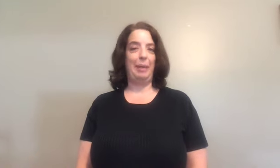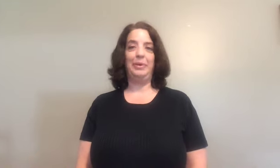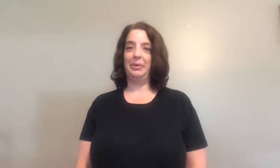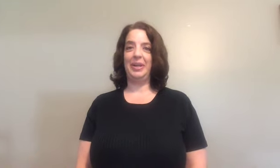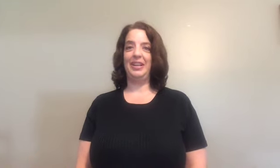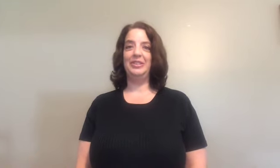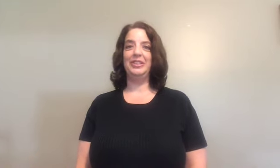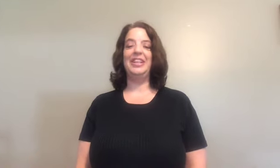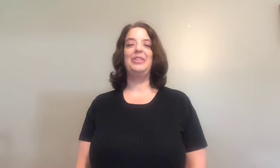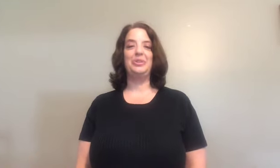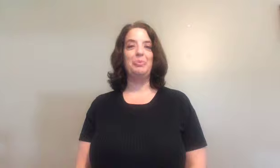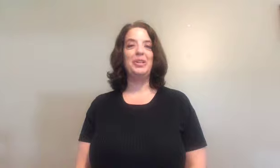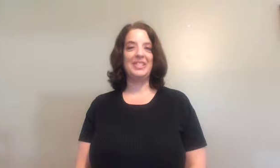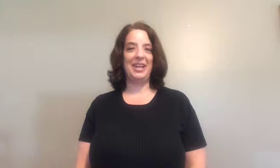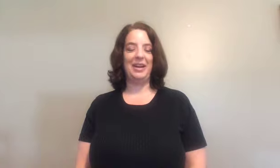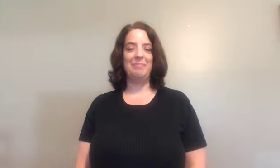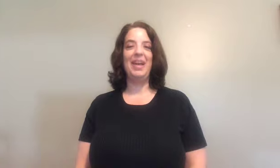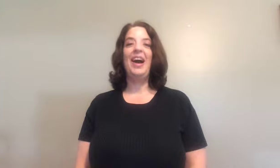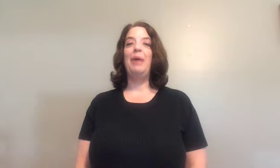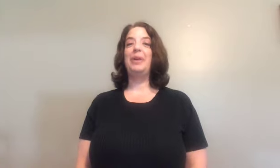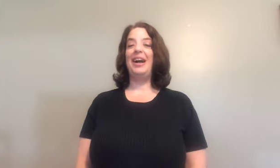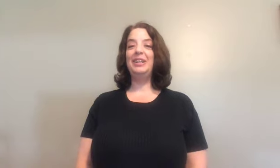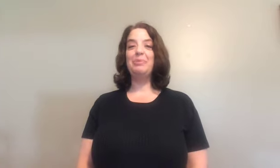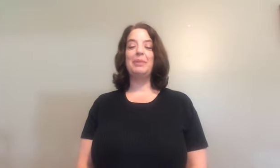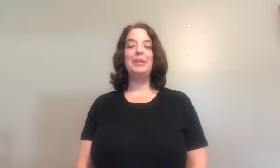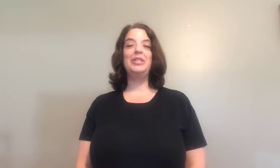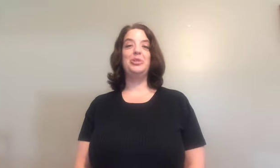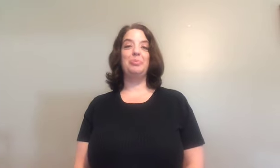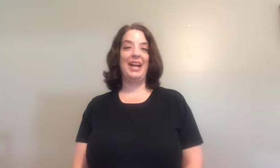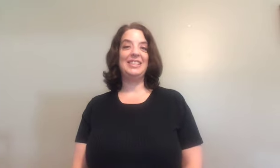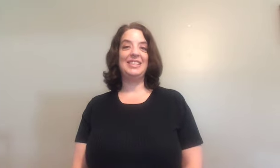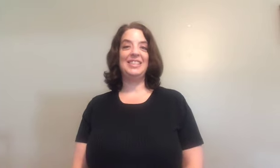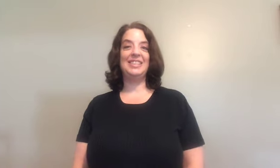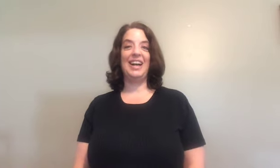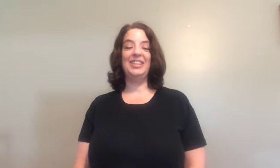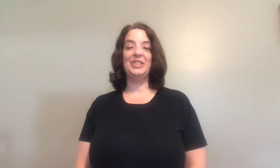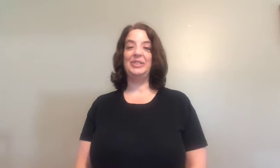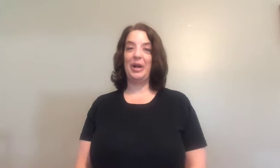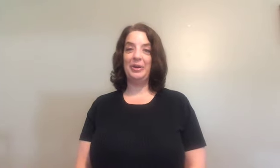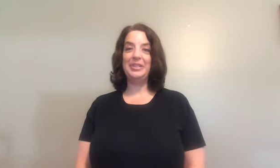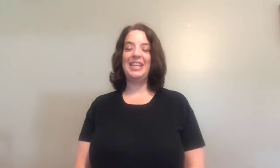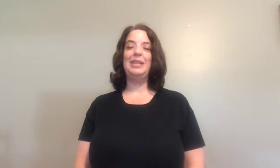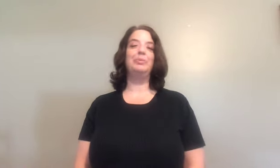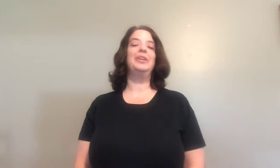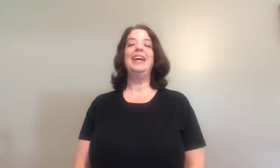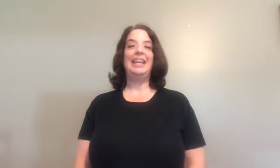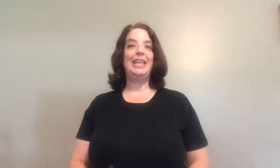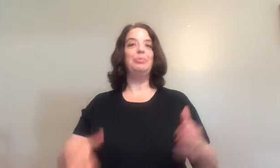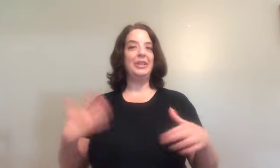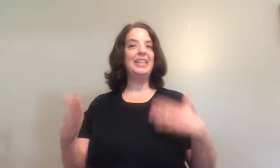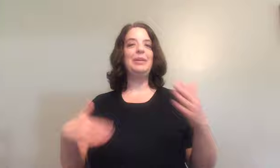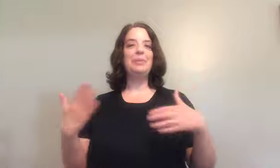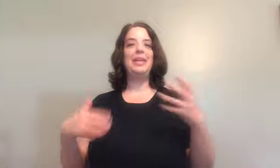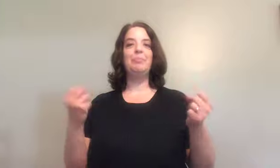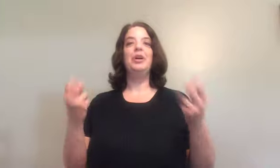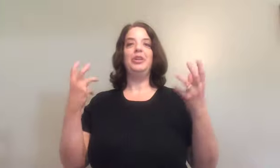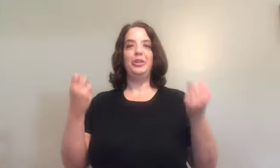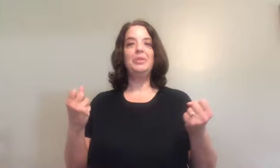vocabulary we're going to learn yet. There's more to come. I would highly recommend that you practice these signs on your own. Keep learning them, keep using